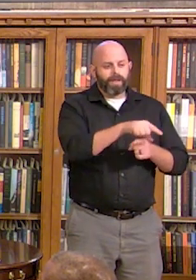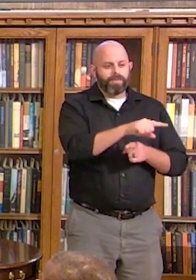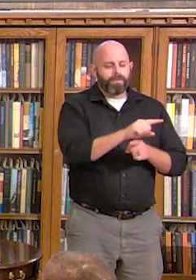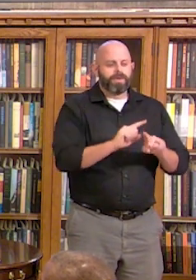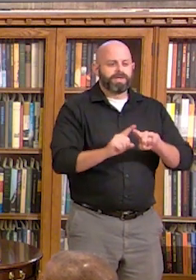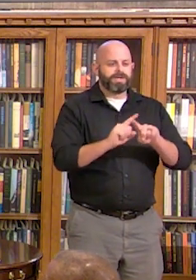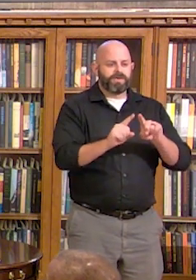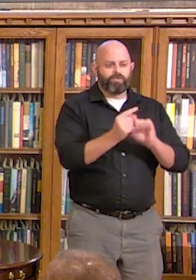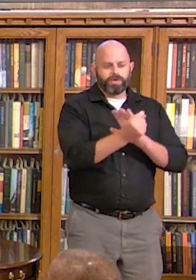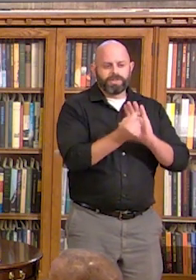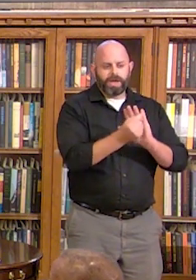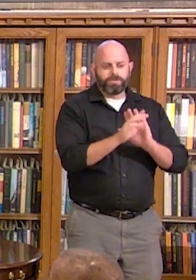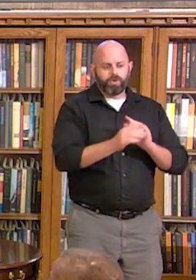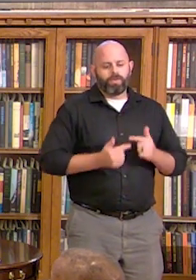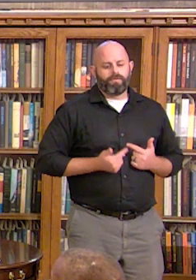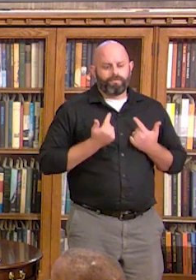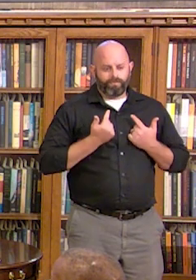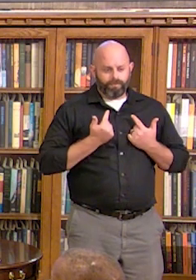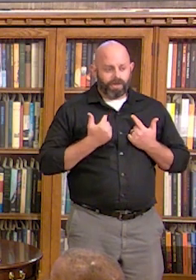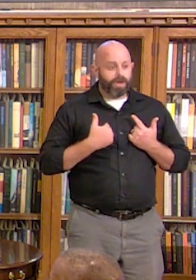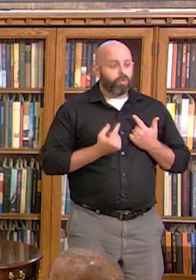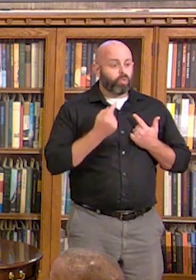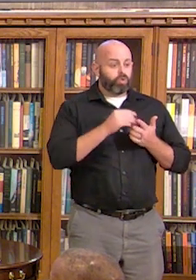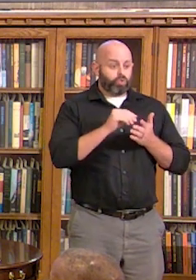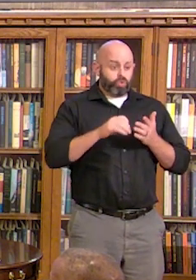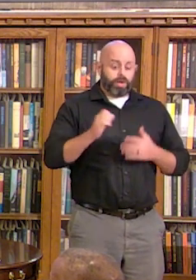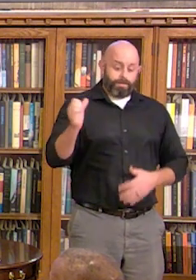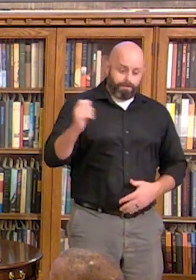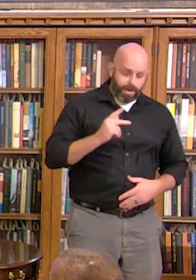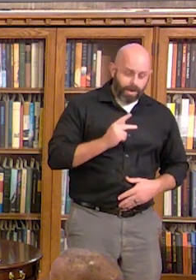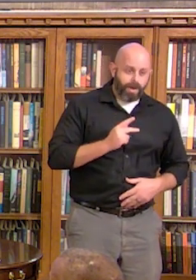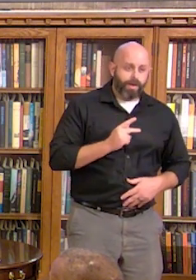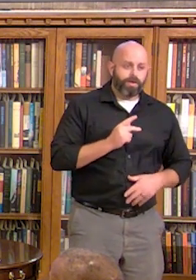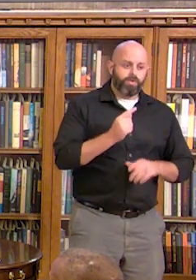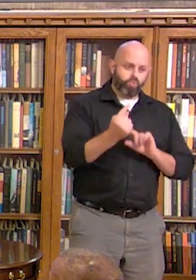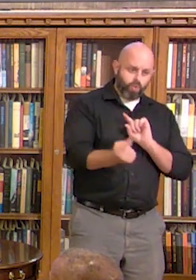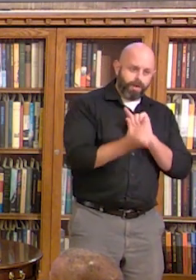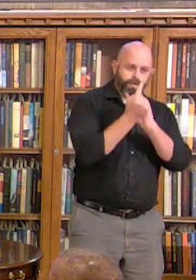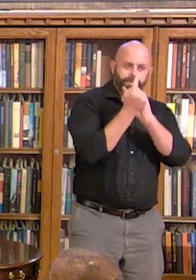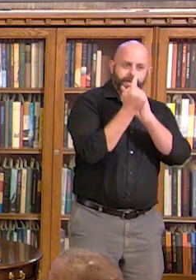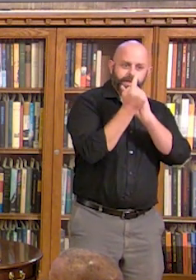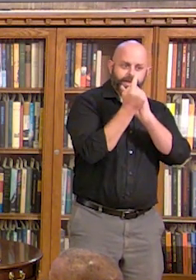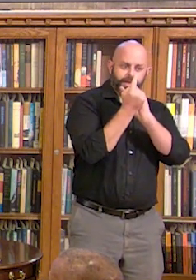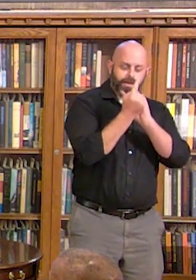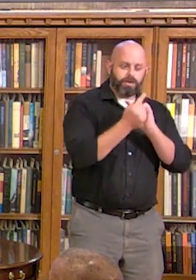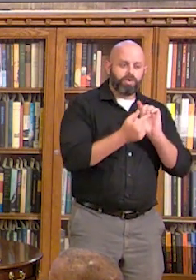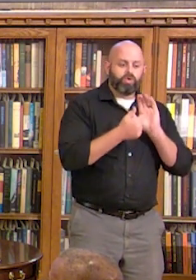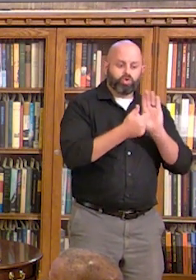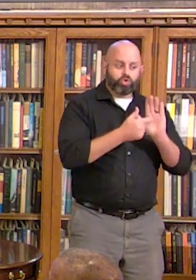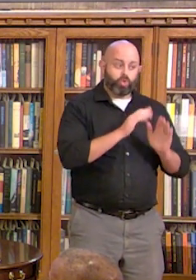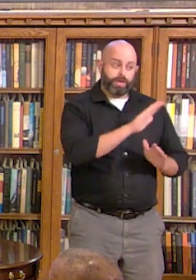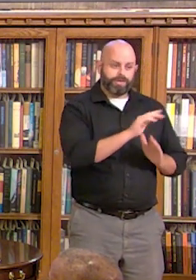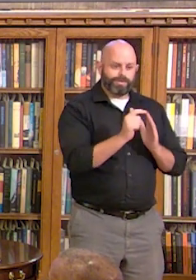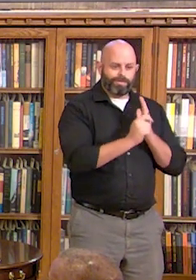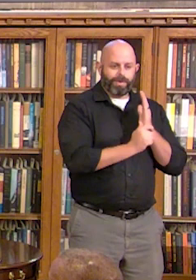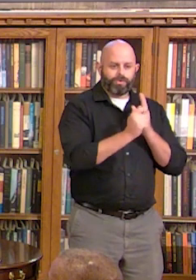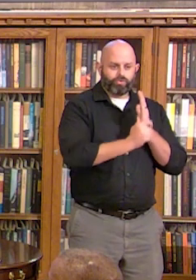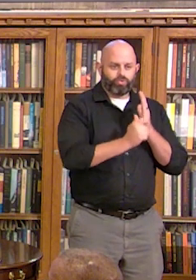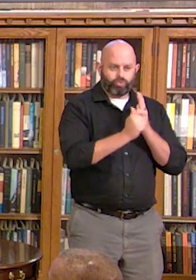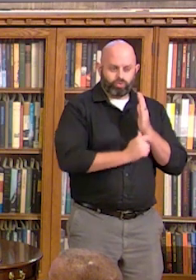times I had a student come back and he ran up to me and he showed me his